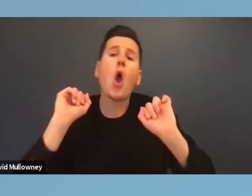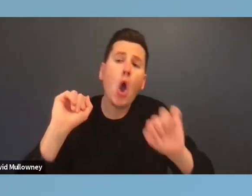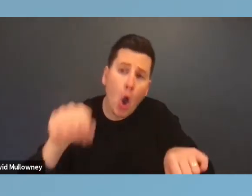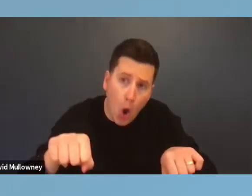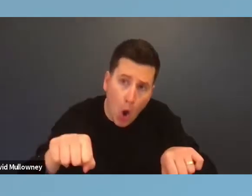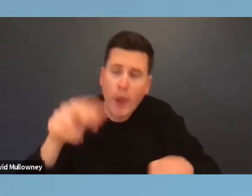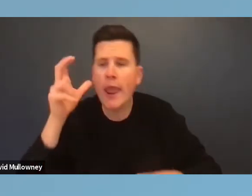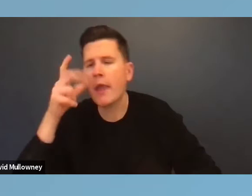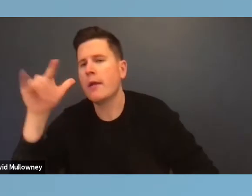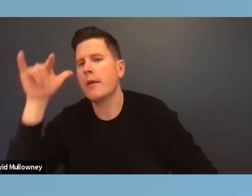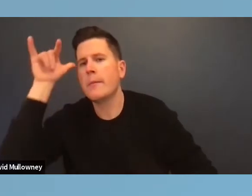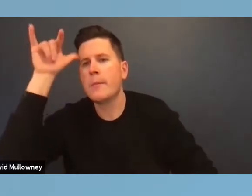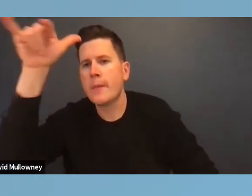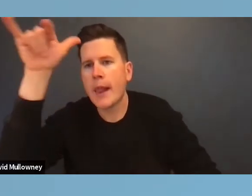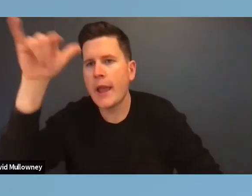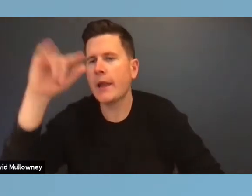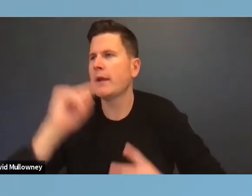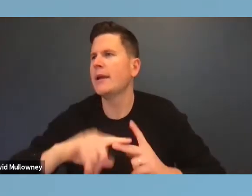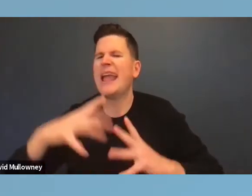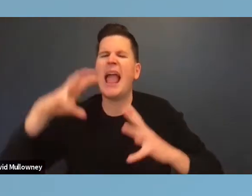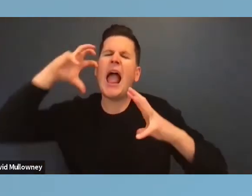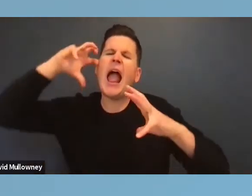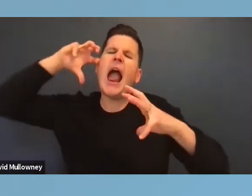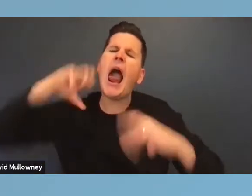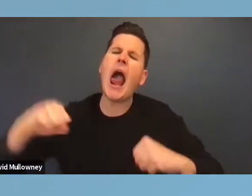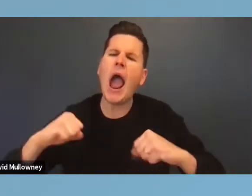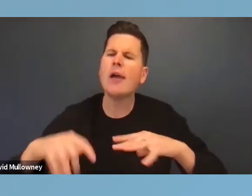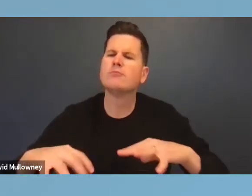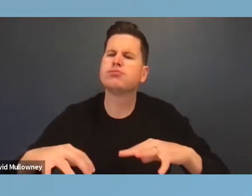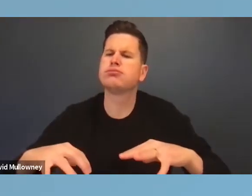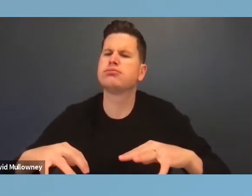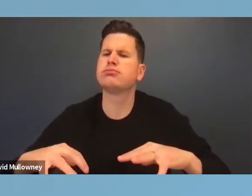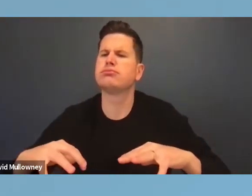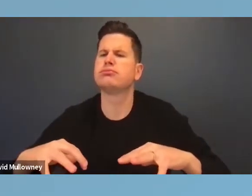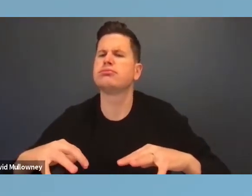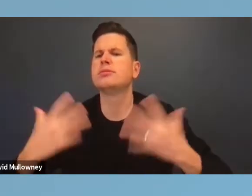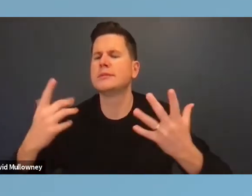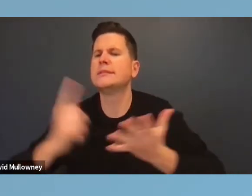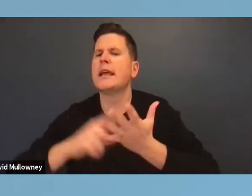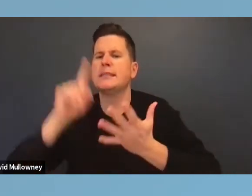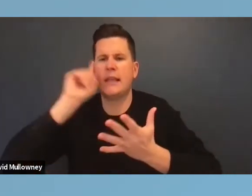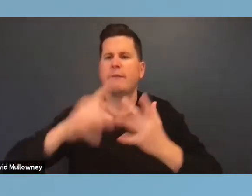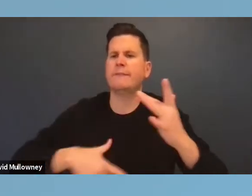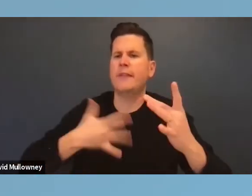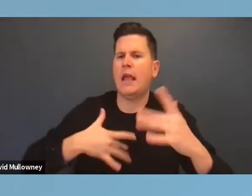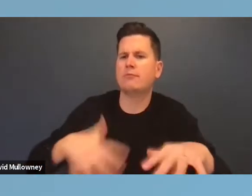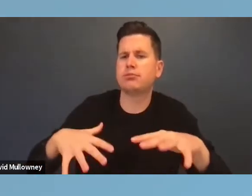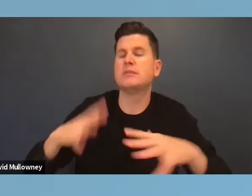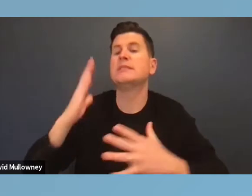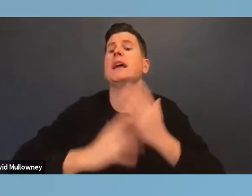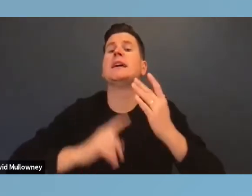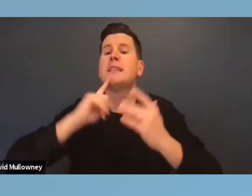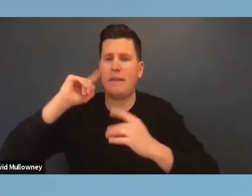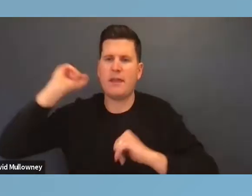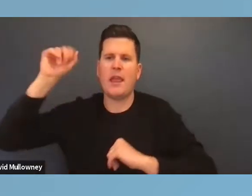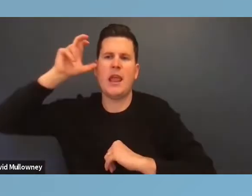hear anything. Perhaps you could hear a really bad accident or feel the vibration of a plane